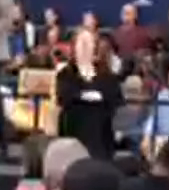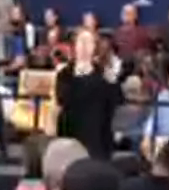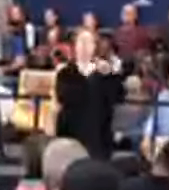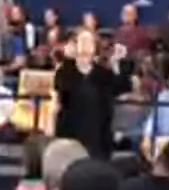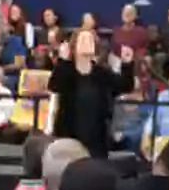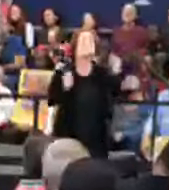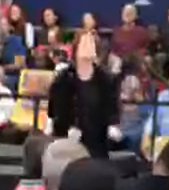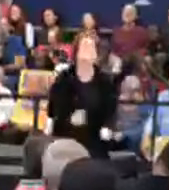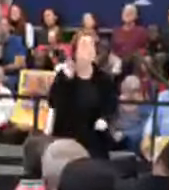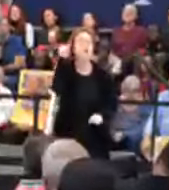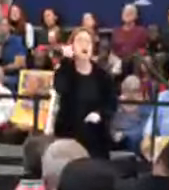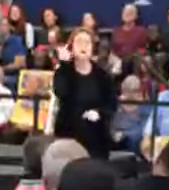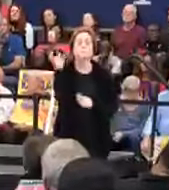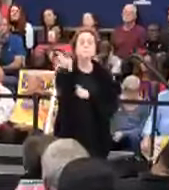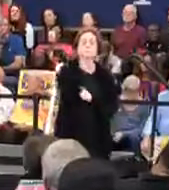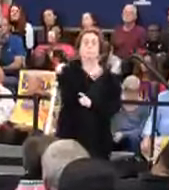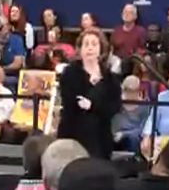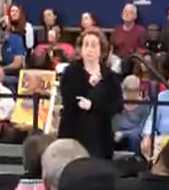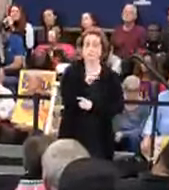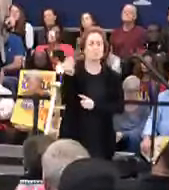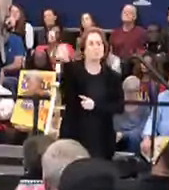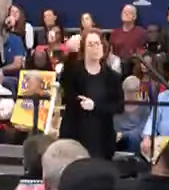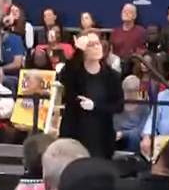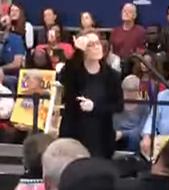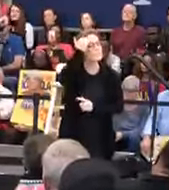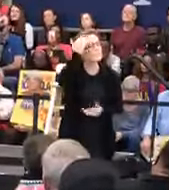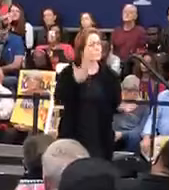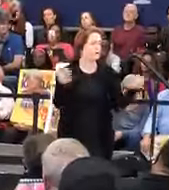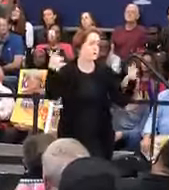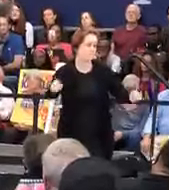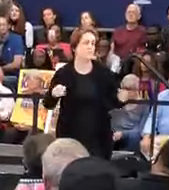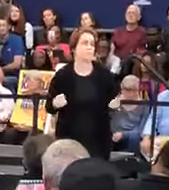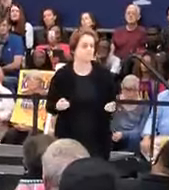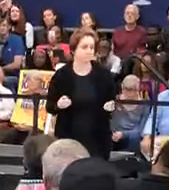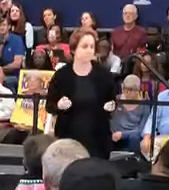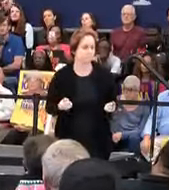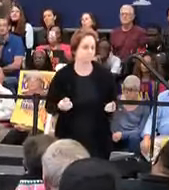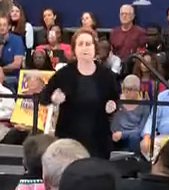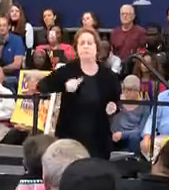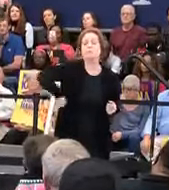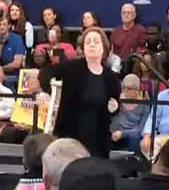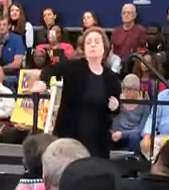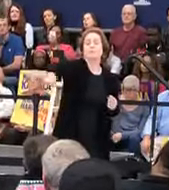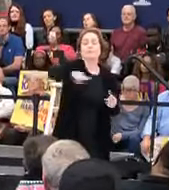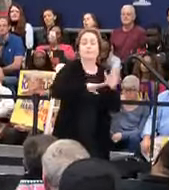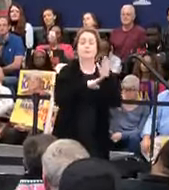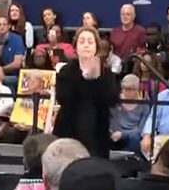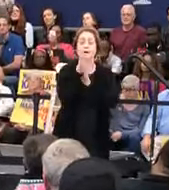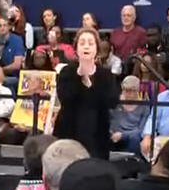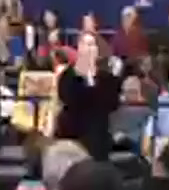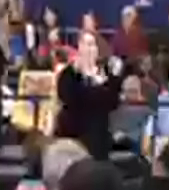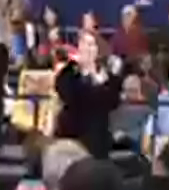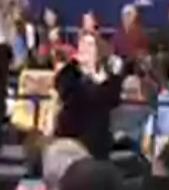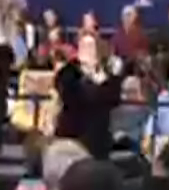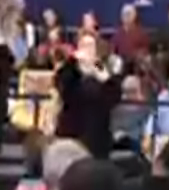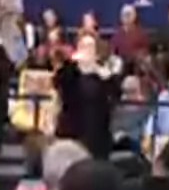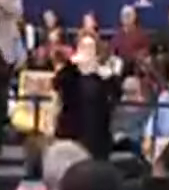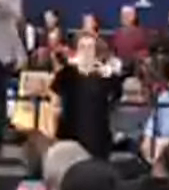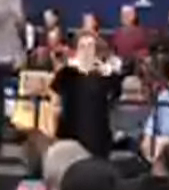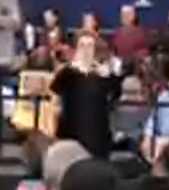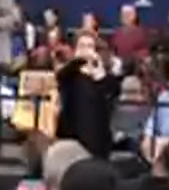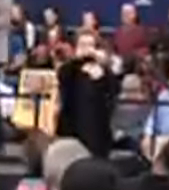democracy, knowing that that might happen. And so they designed it with three